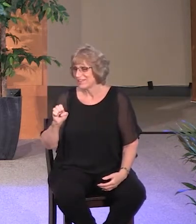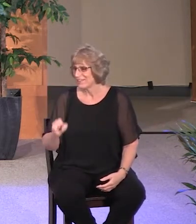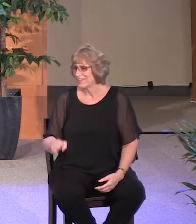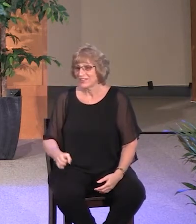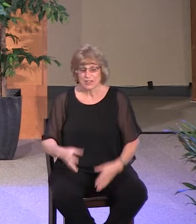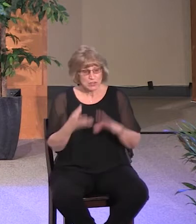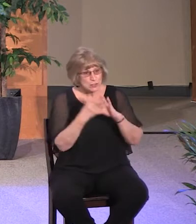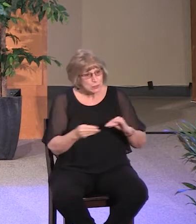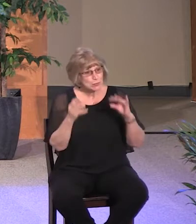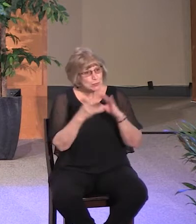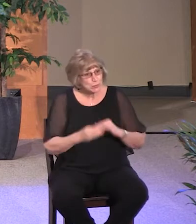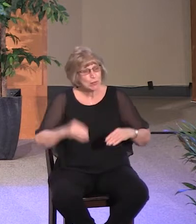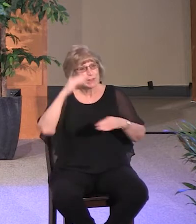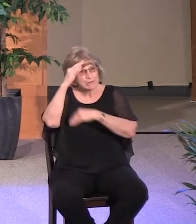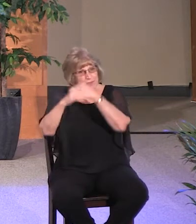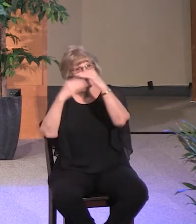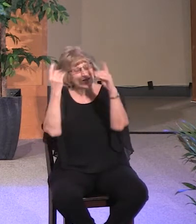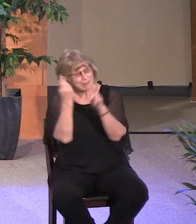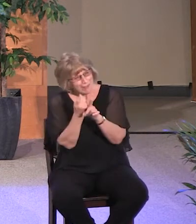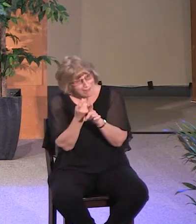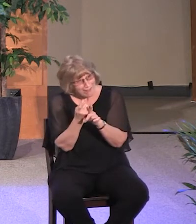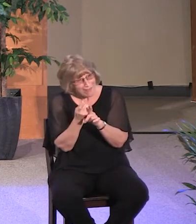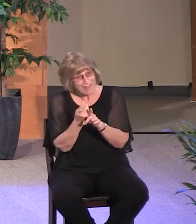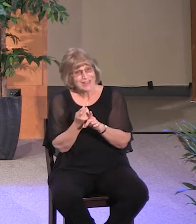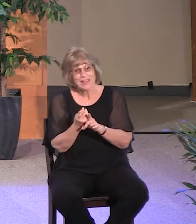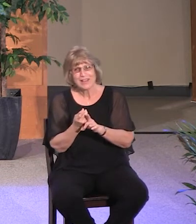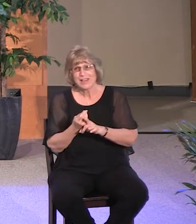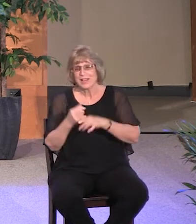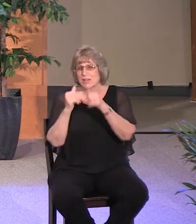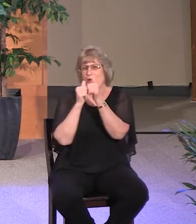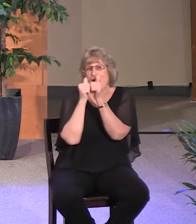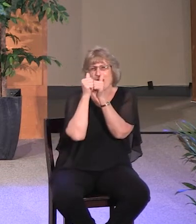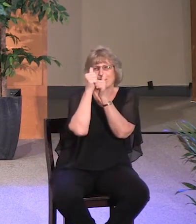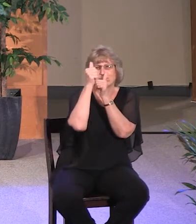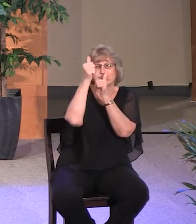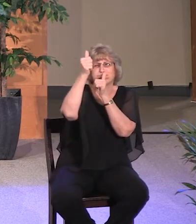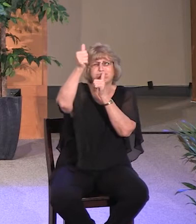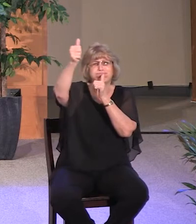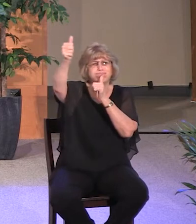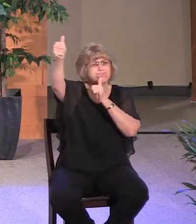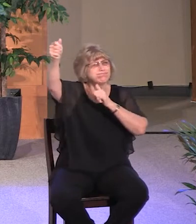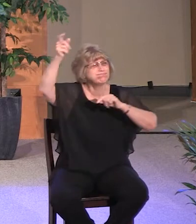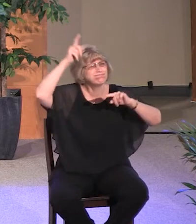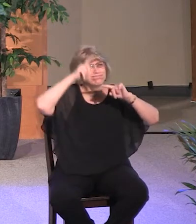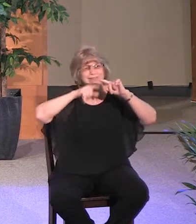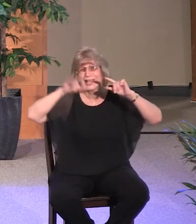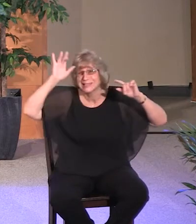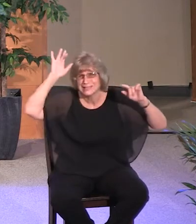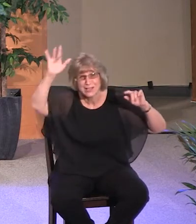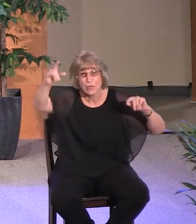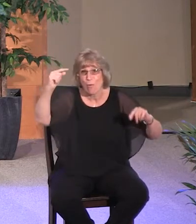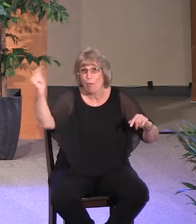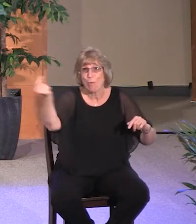The story of heaven, right? As this far away, unreachable place that you can only get